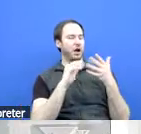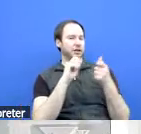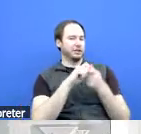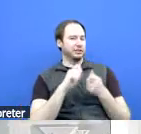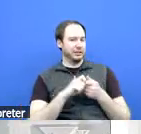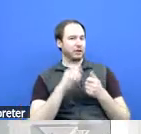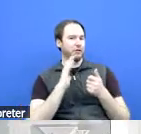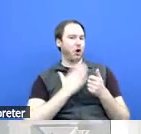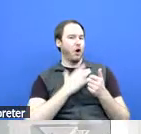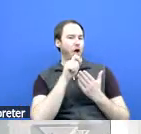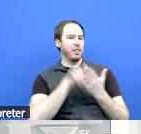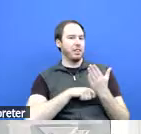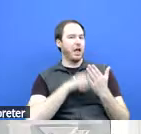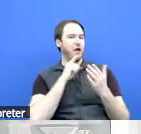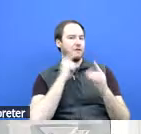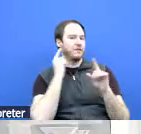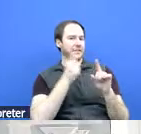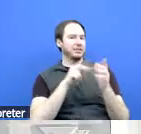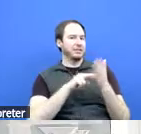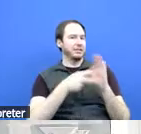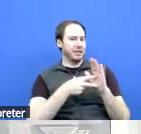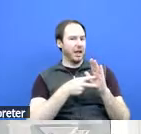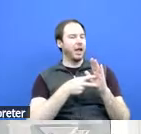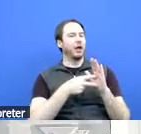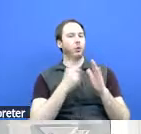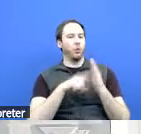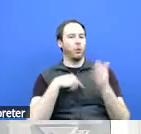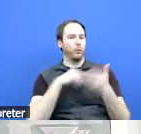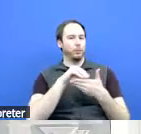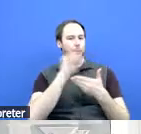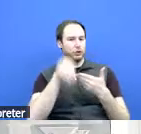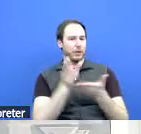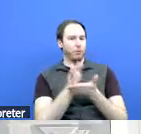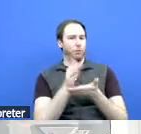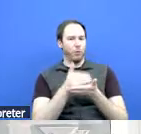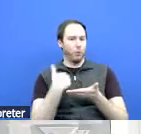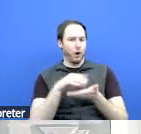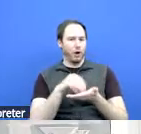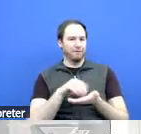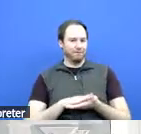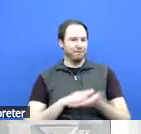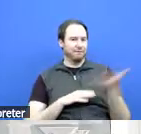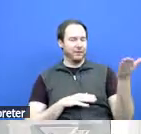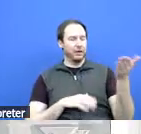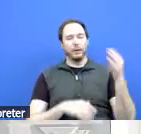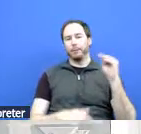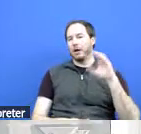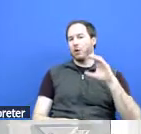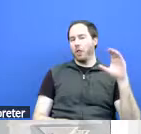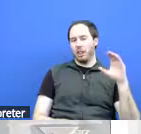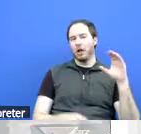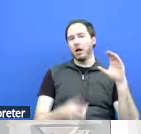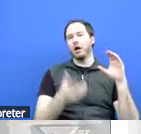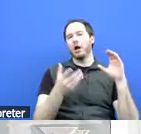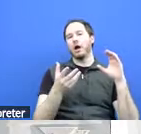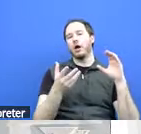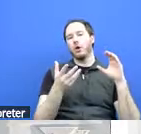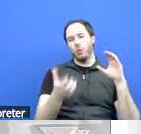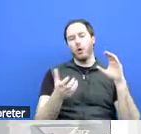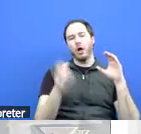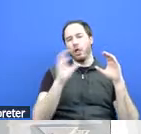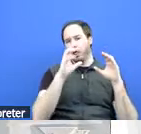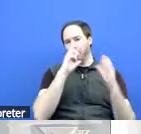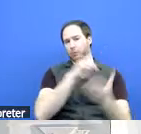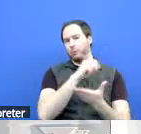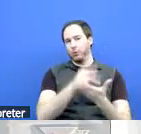of intent of what the percentage of uses would be. Mary Cariola is looking to receive approval